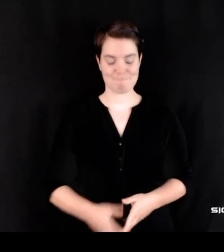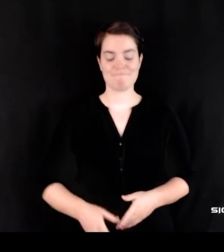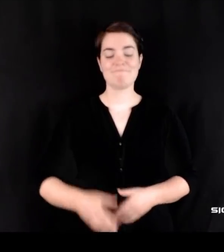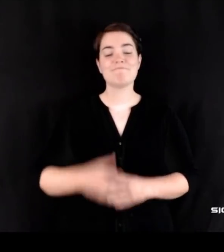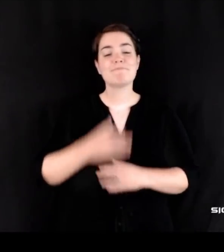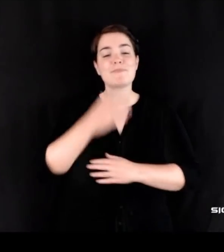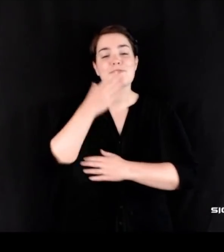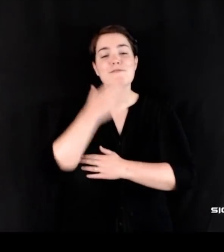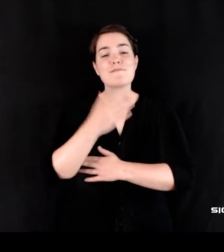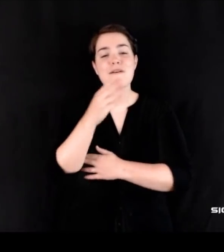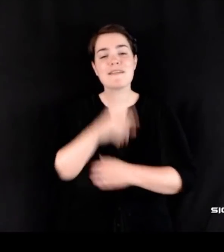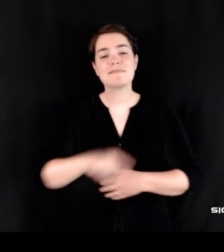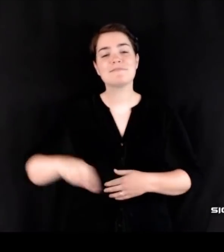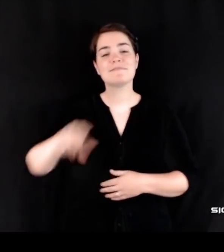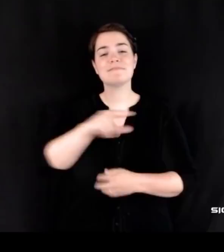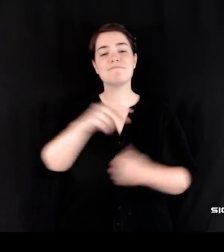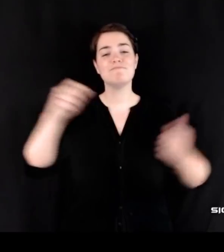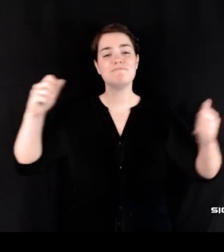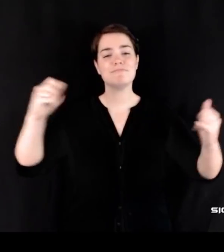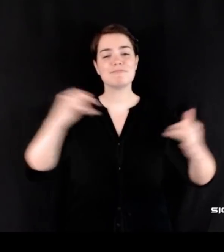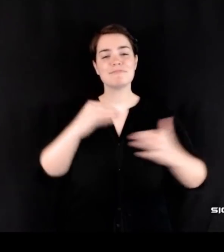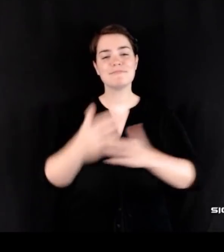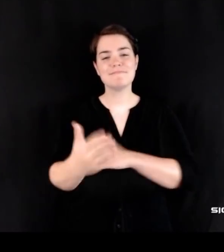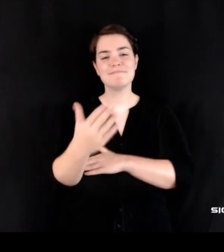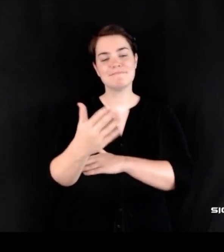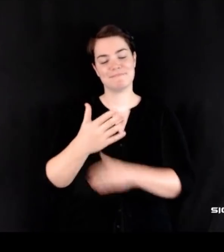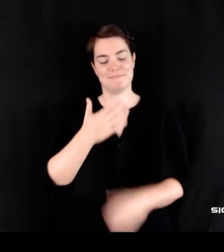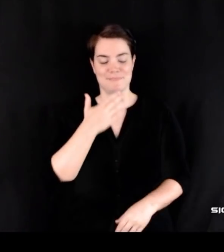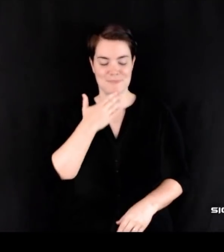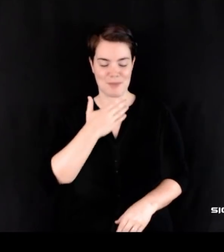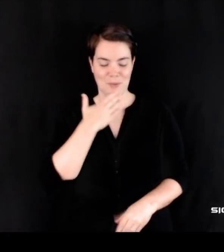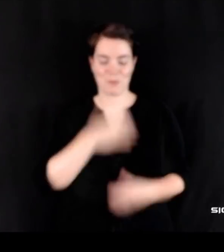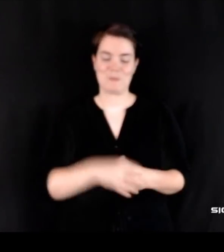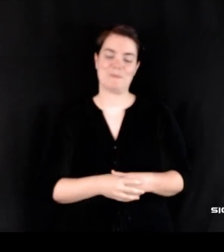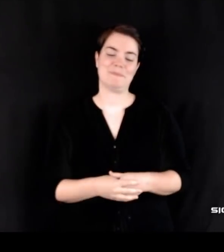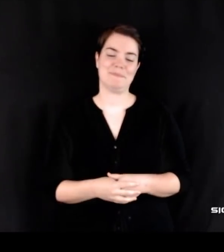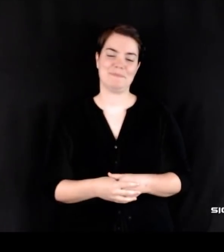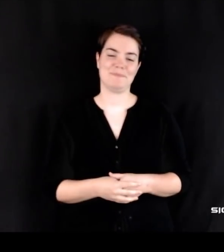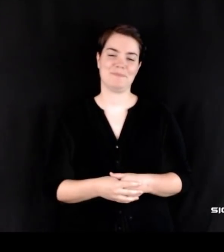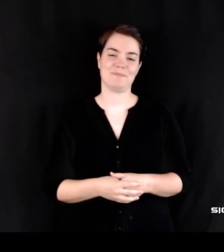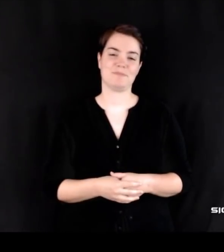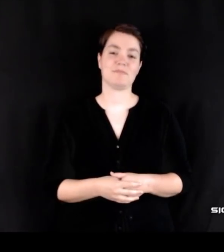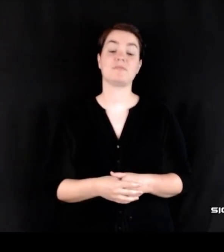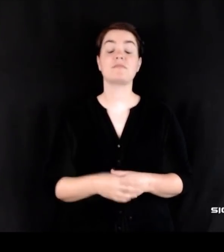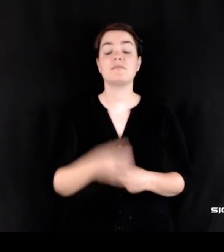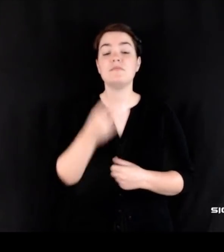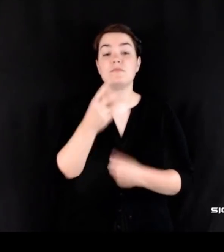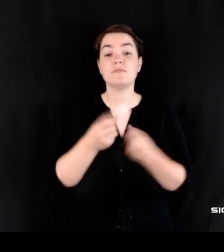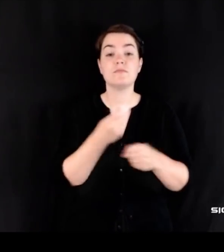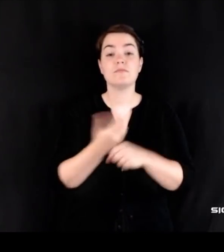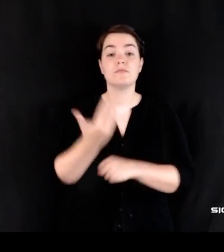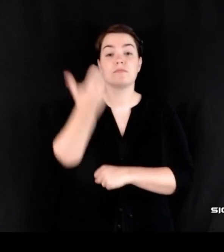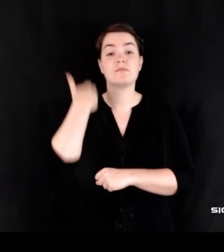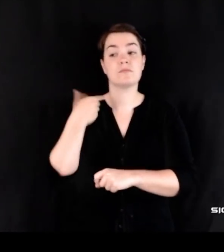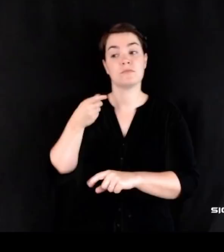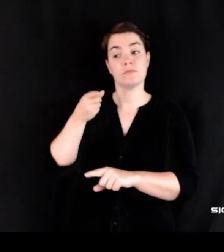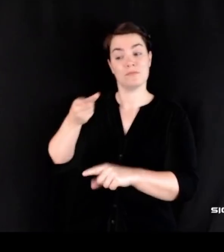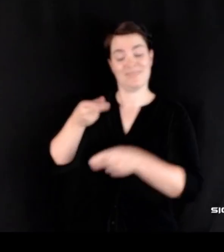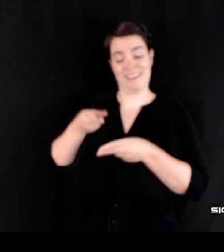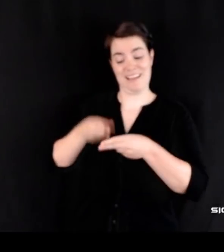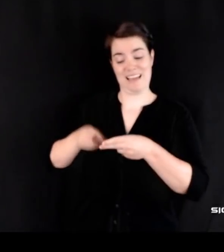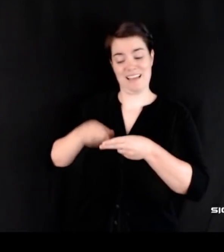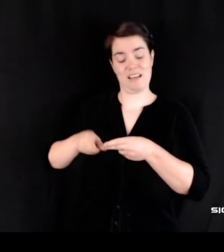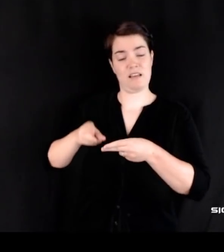Good morning, everyone, and thank you for being here. 2 years ago, the acting Attorney